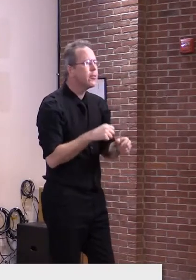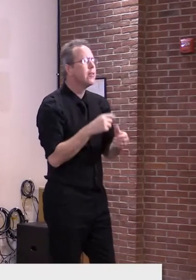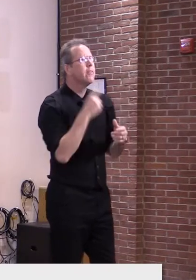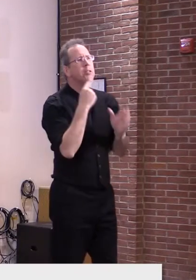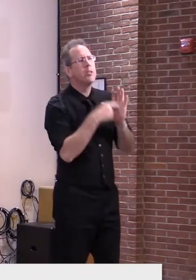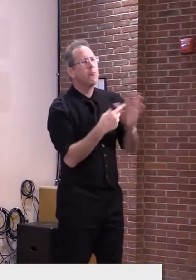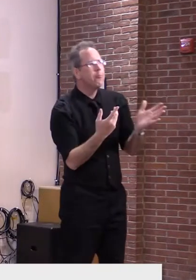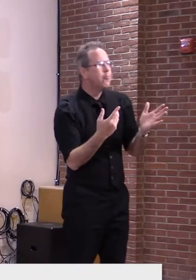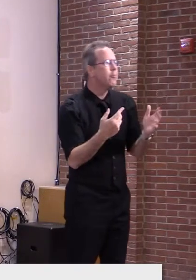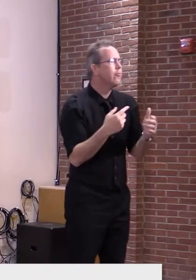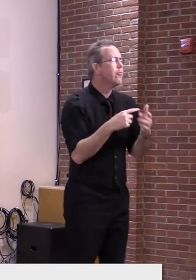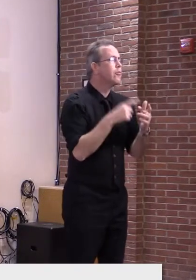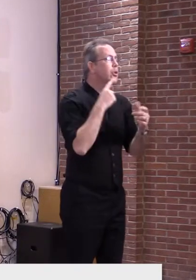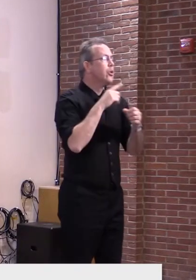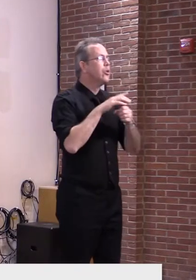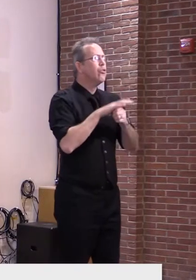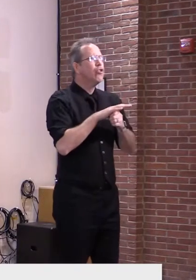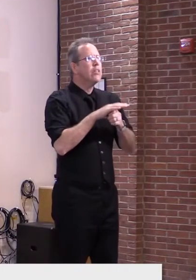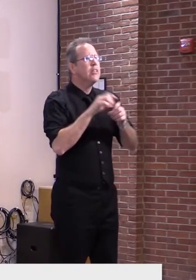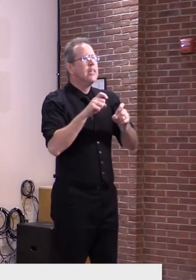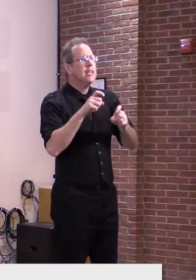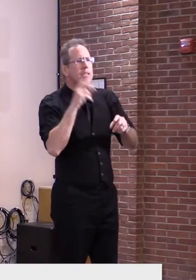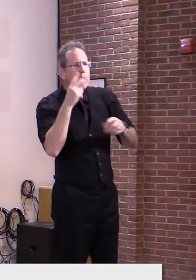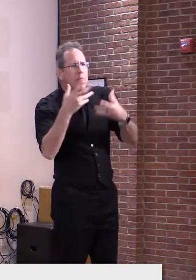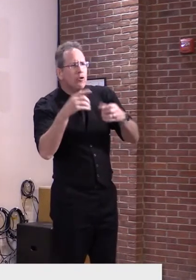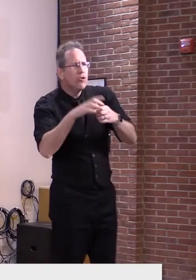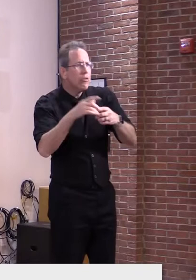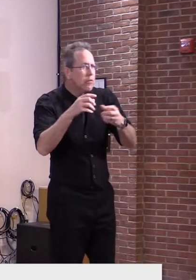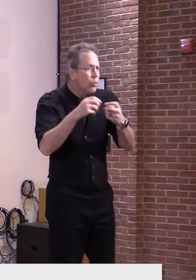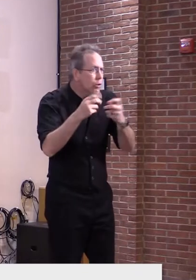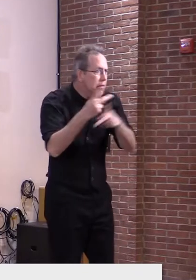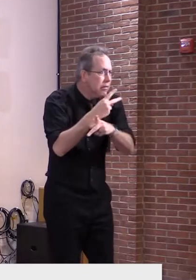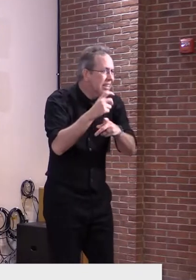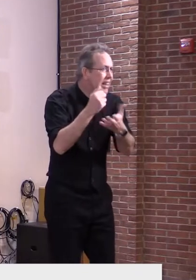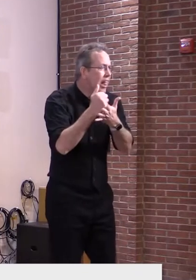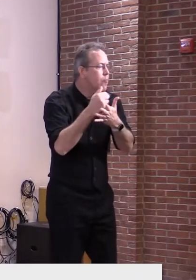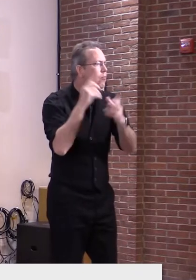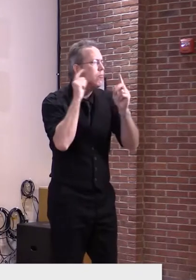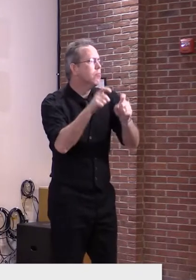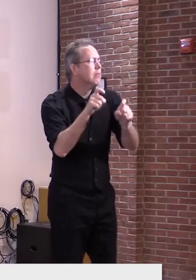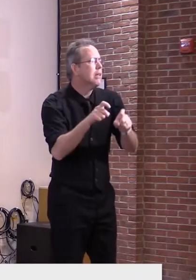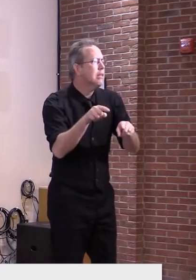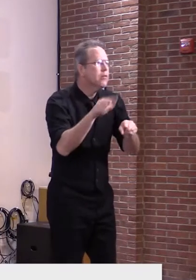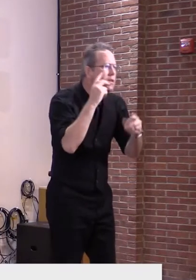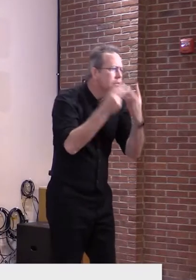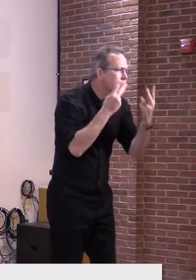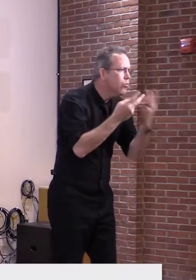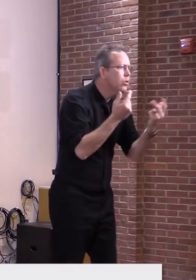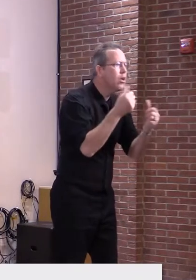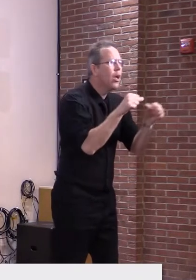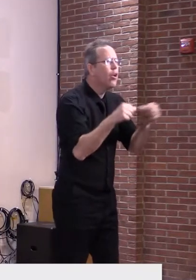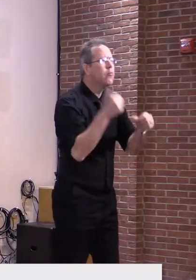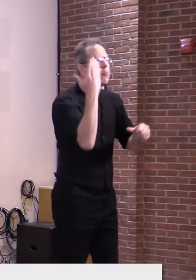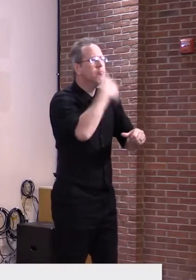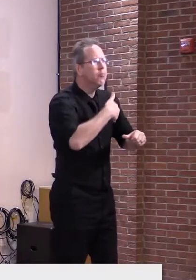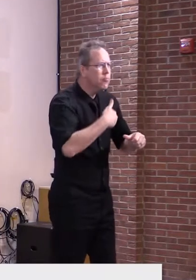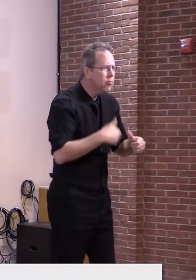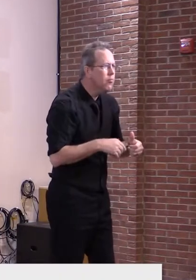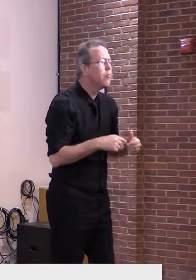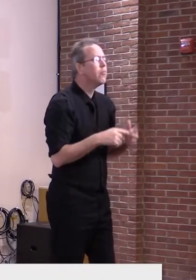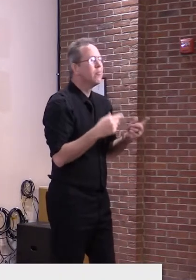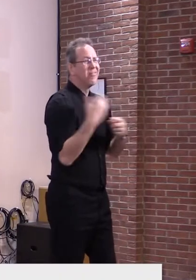The last study that was done, I mentioned it earlier, in 2019, we ended up with a $600 million